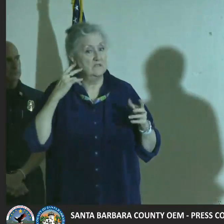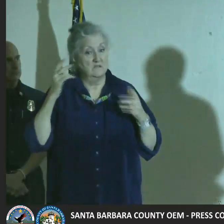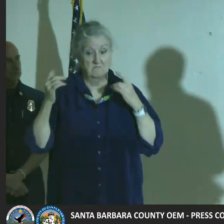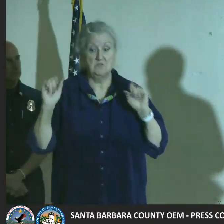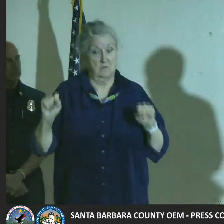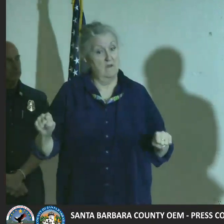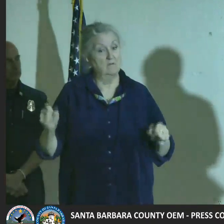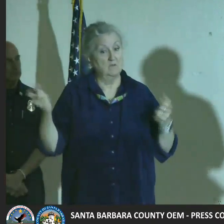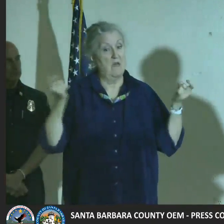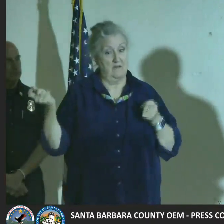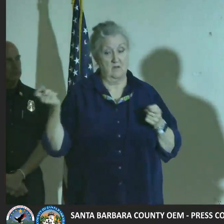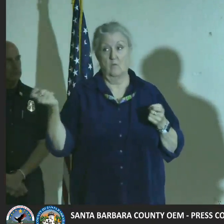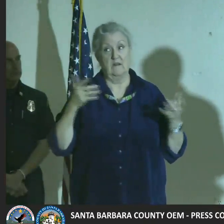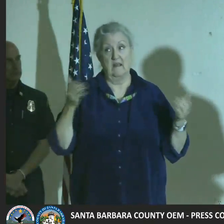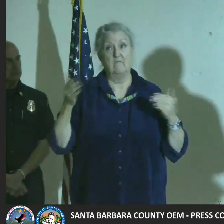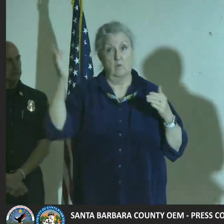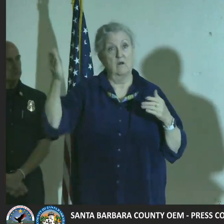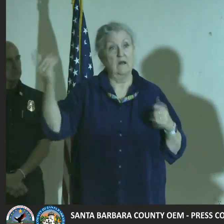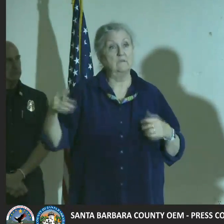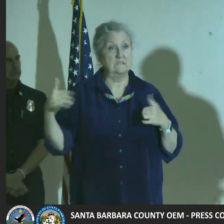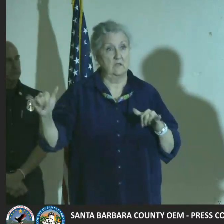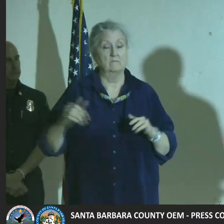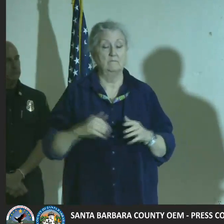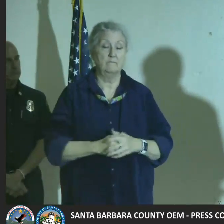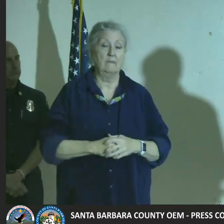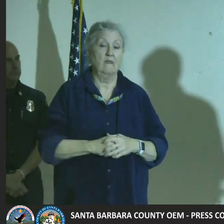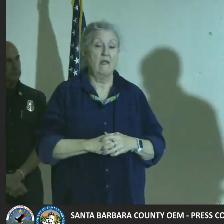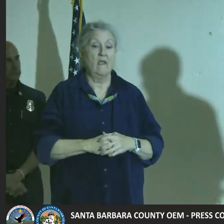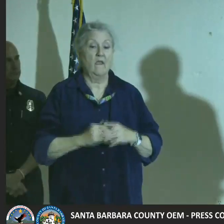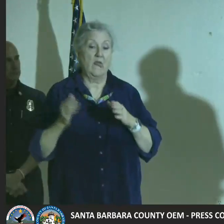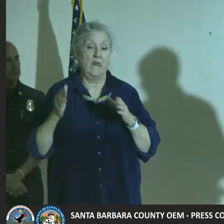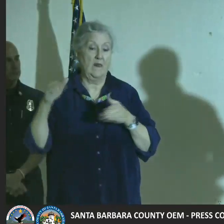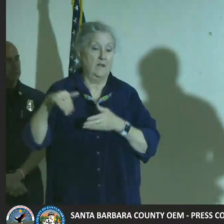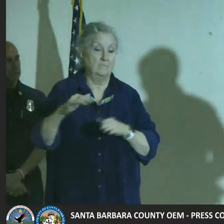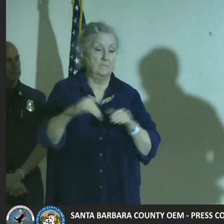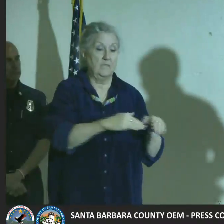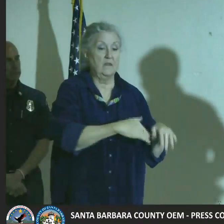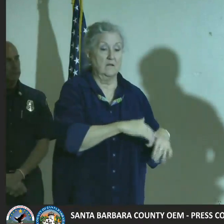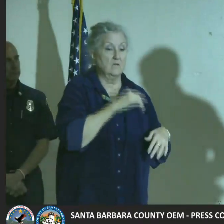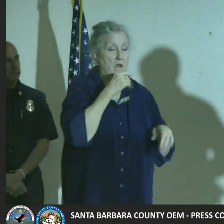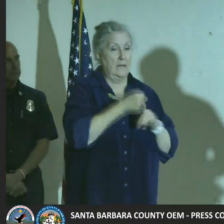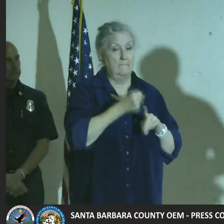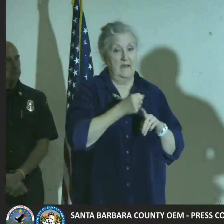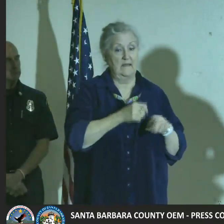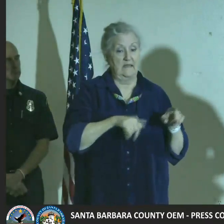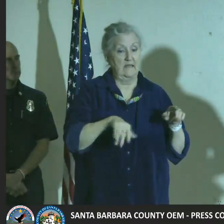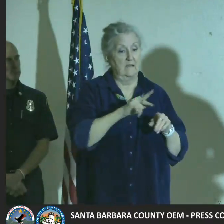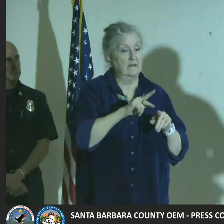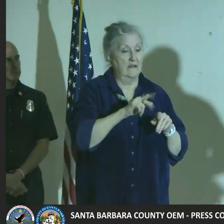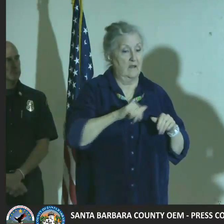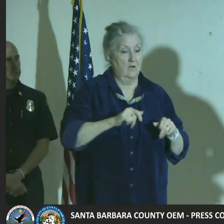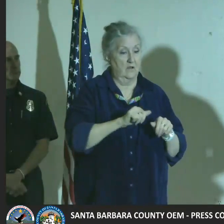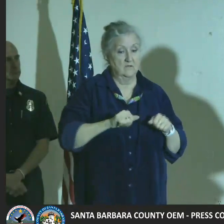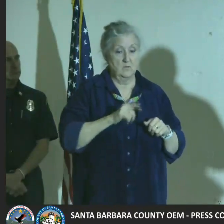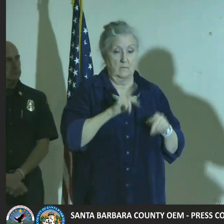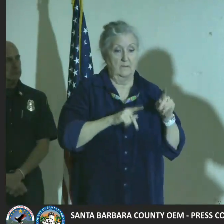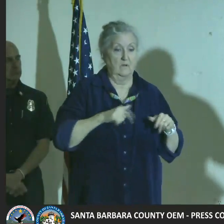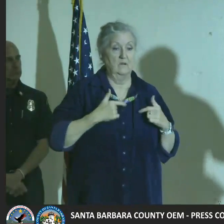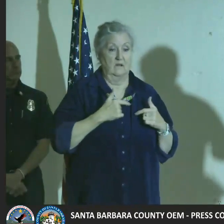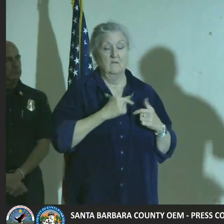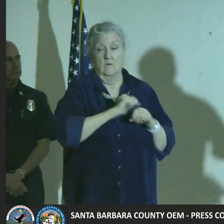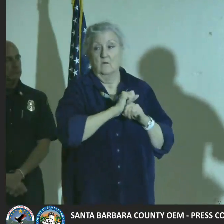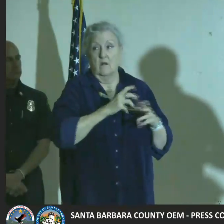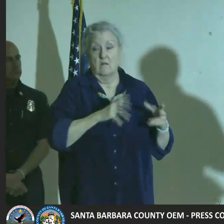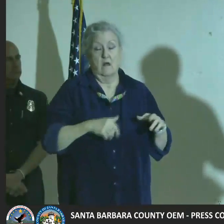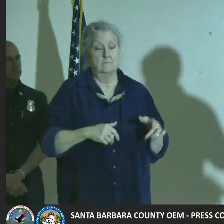all channeled in and controlled and down the channel and not impact any populated areas. But